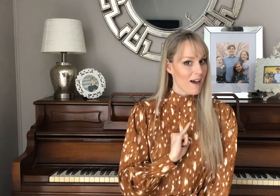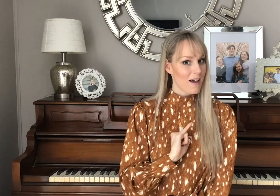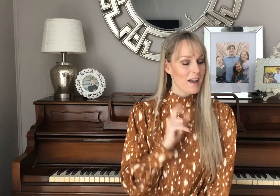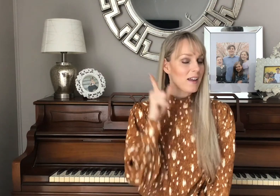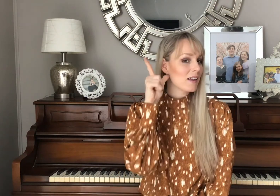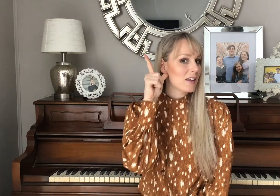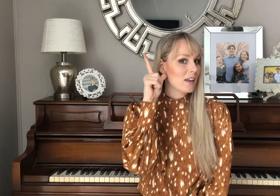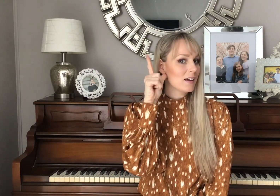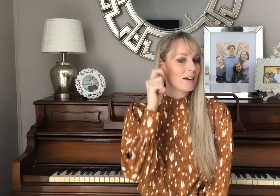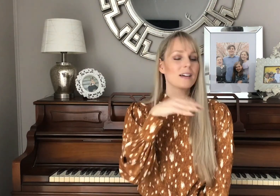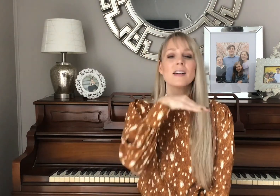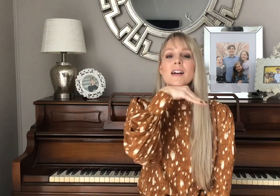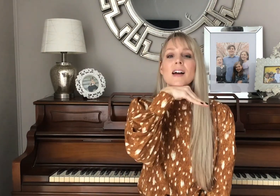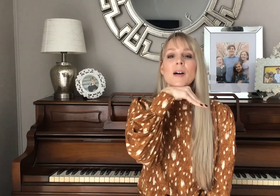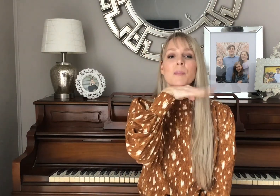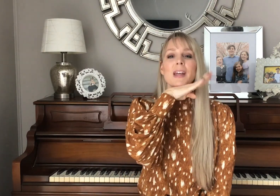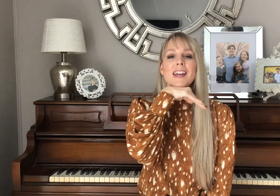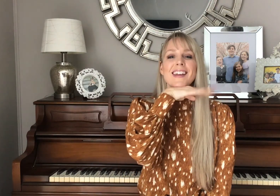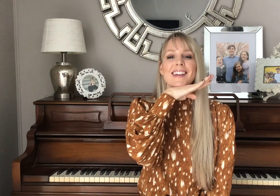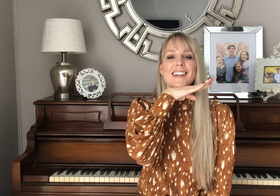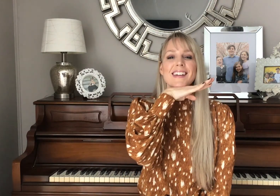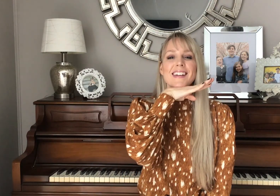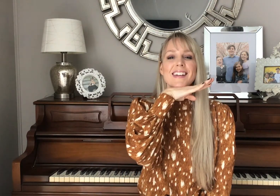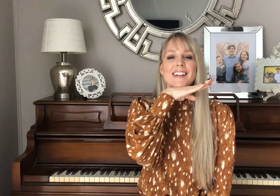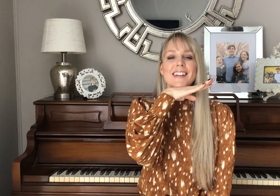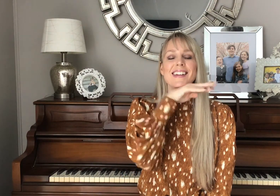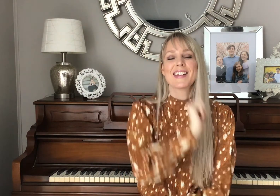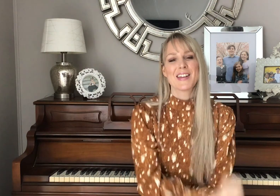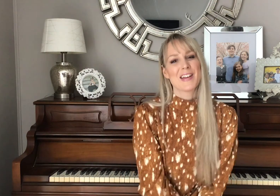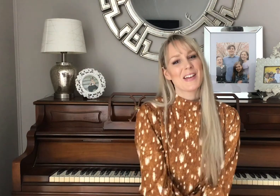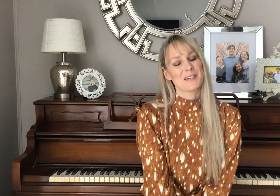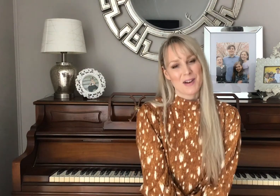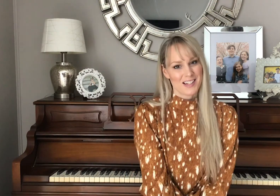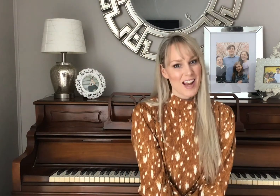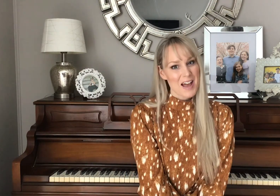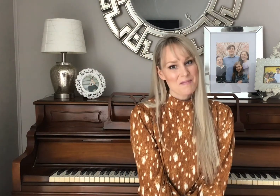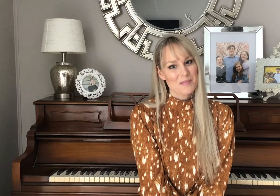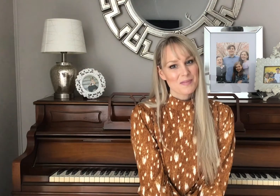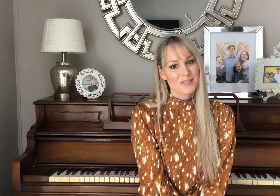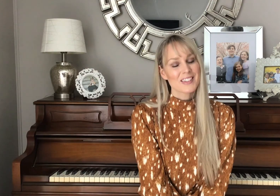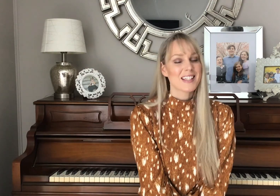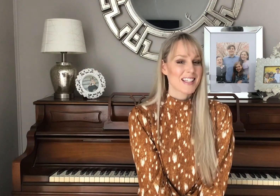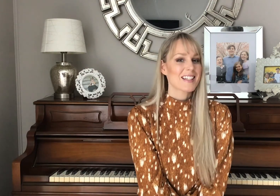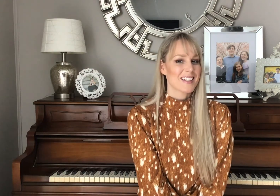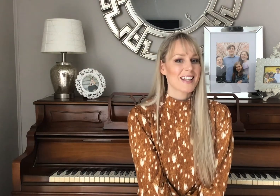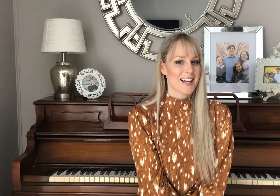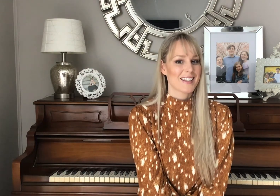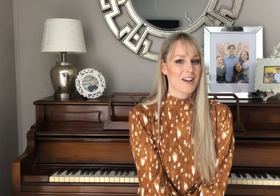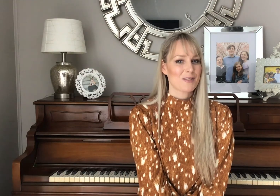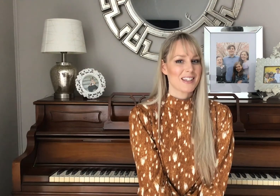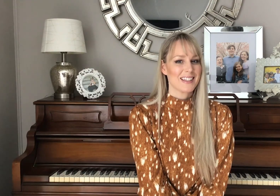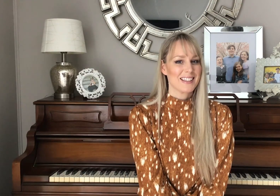I hear a pig. Great job. Let's listen to the next sound.